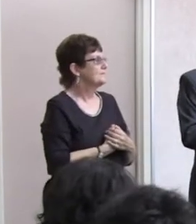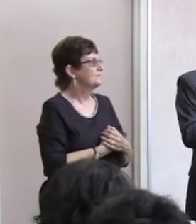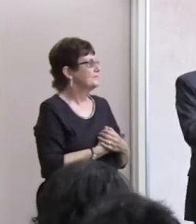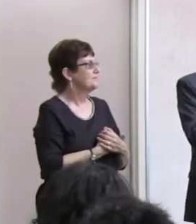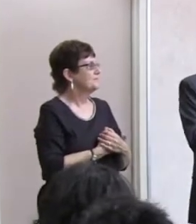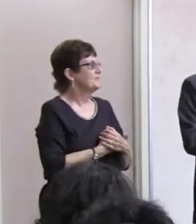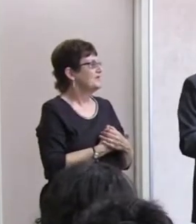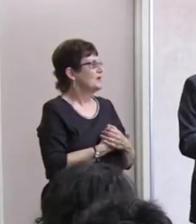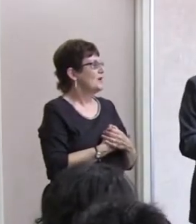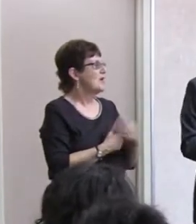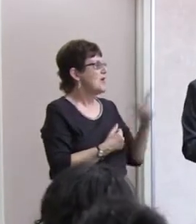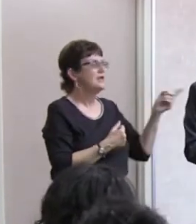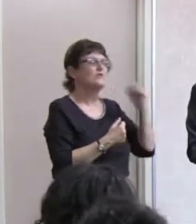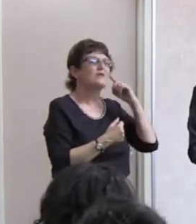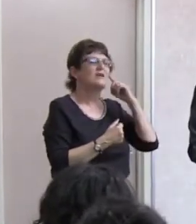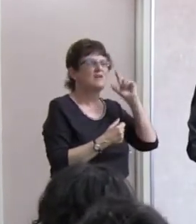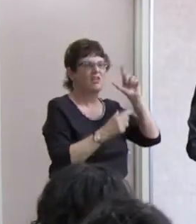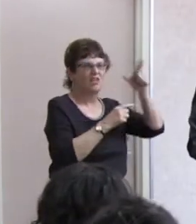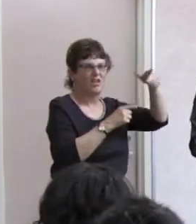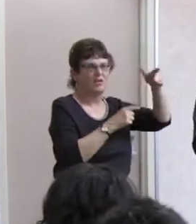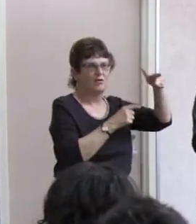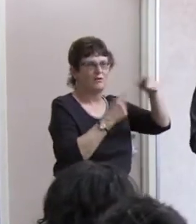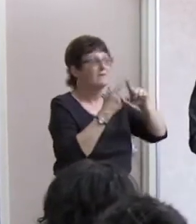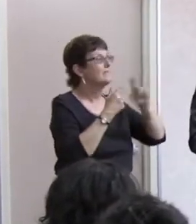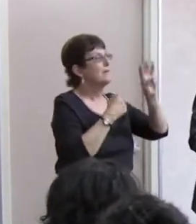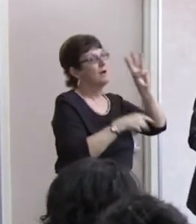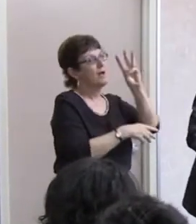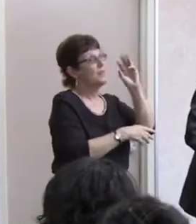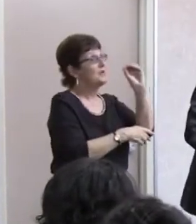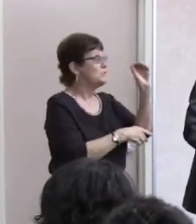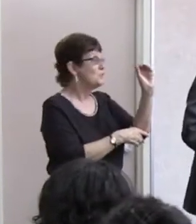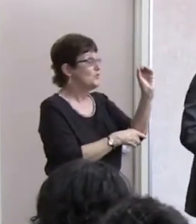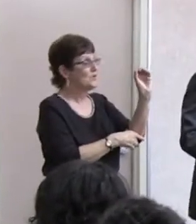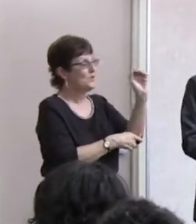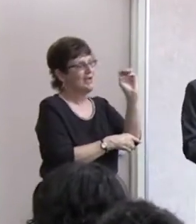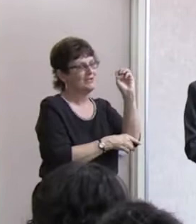course, you'll hear a little bit later from the Woo Education Foundation,